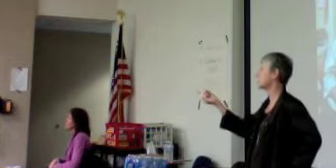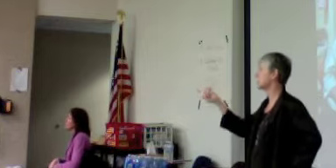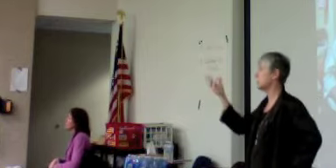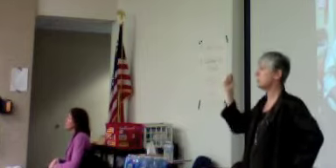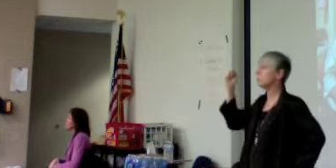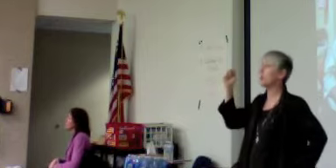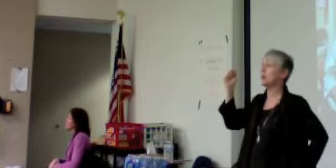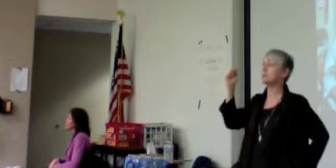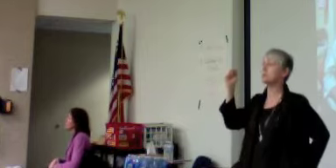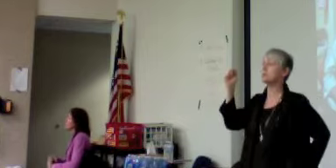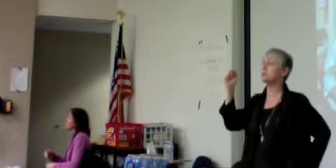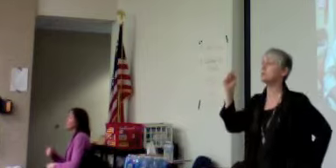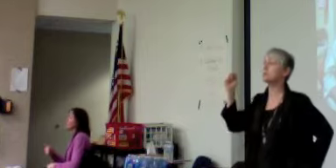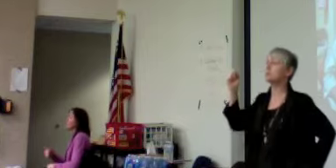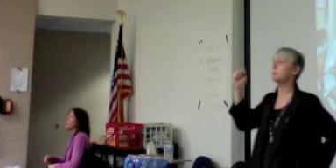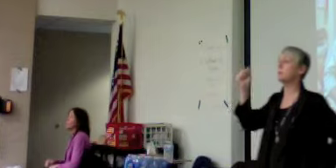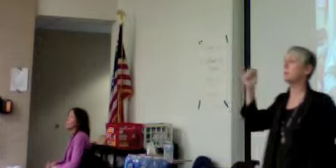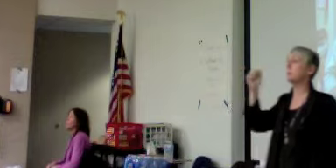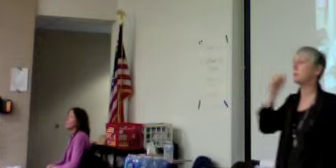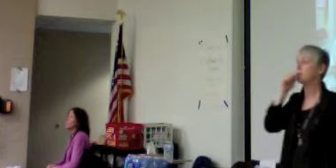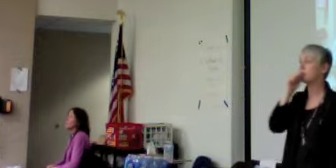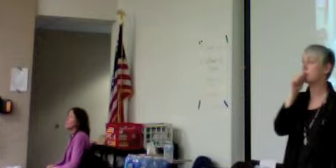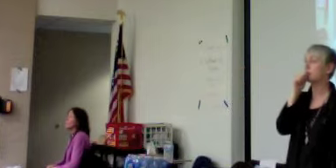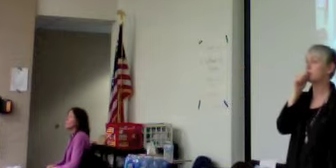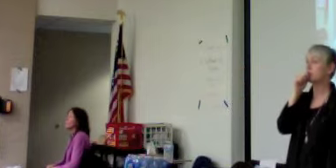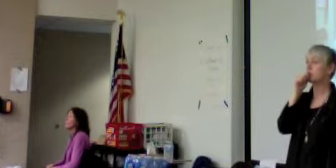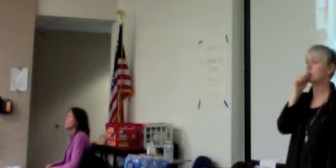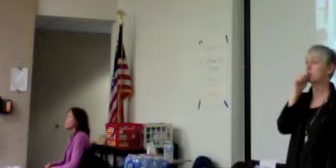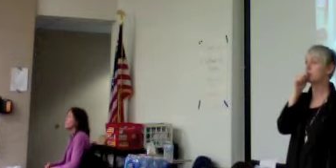context. What else?